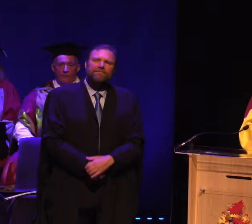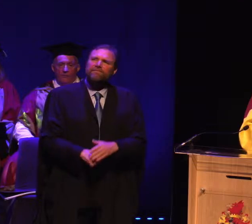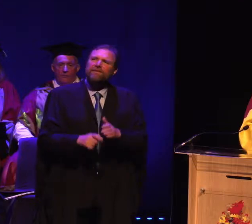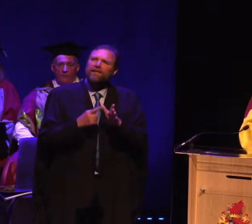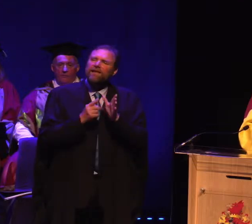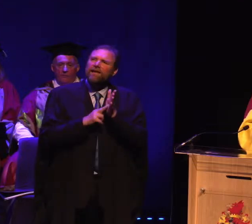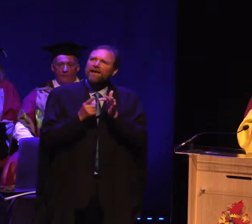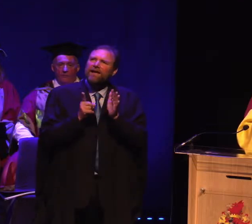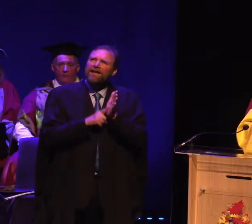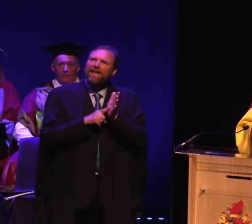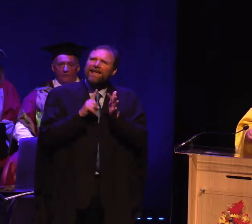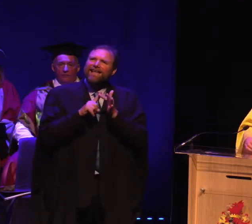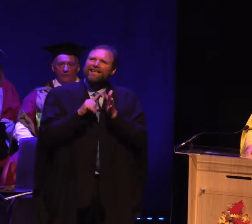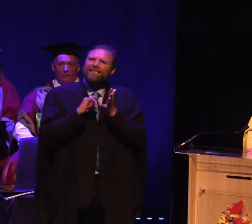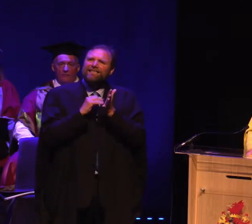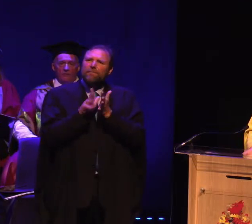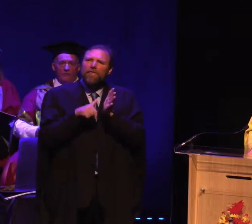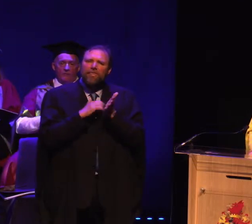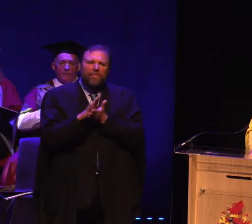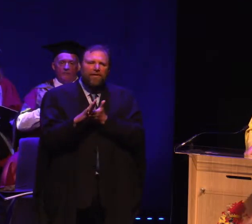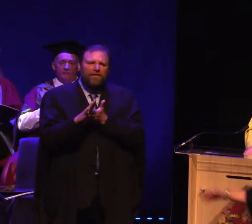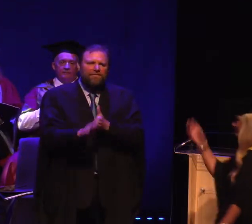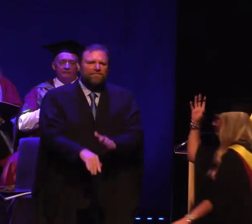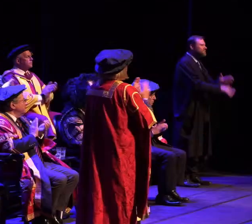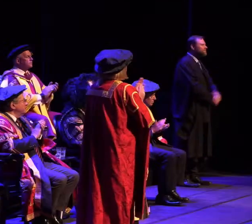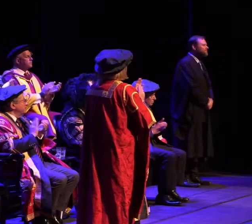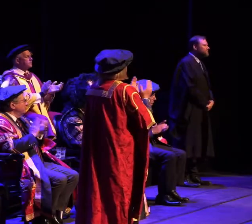Anae Eve Smith.